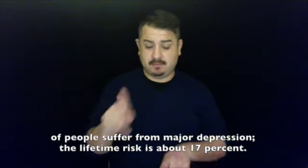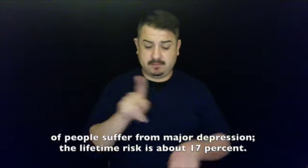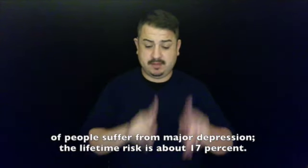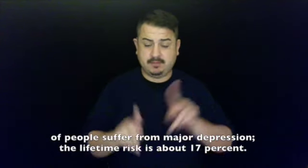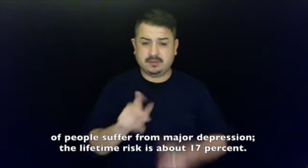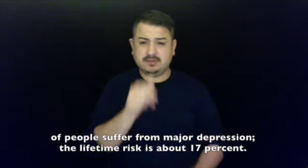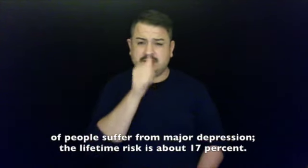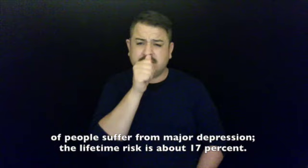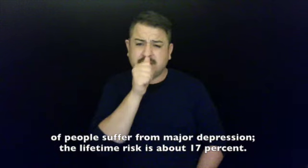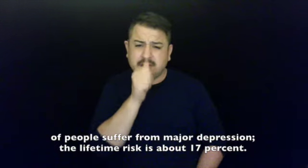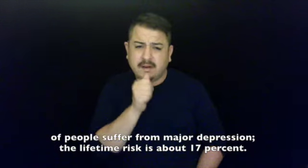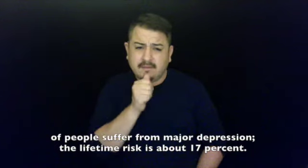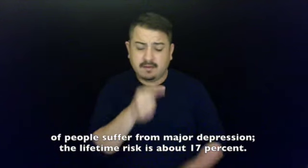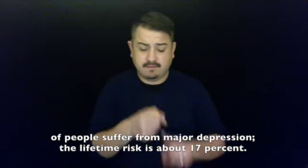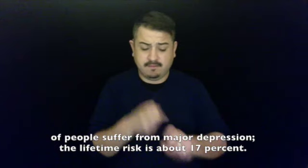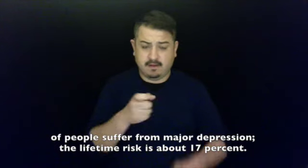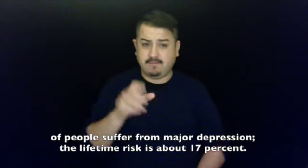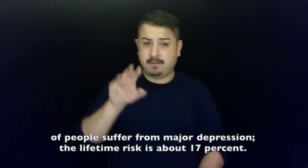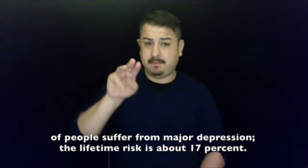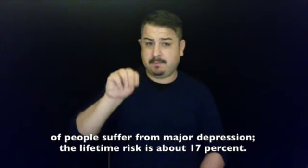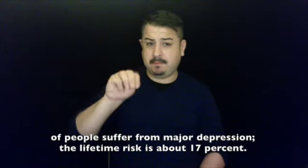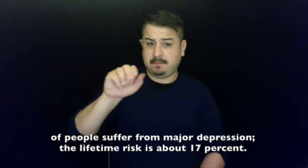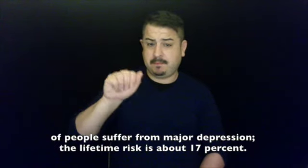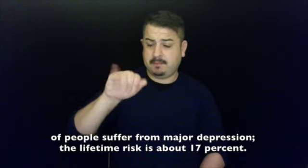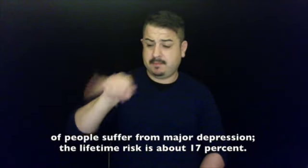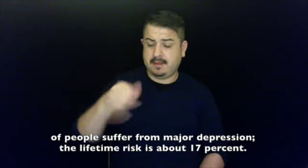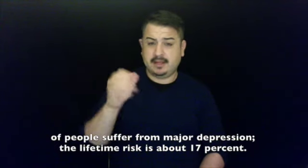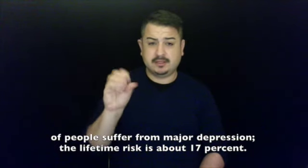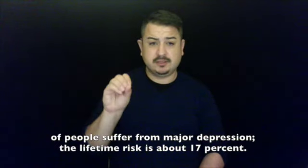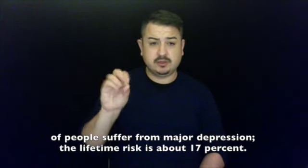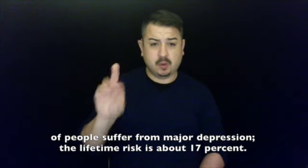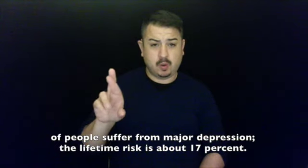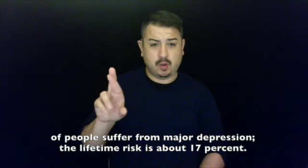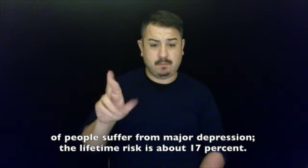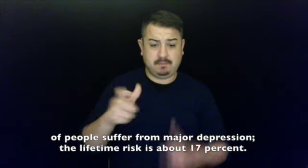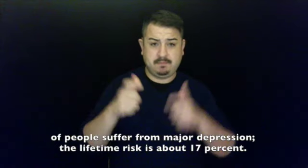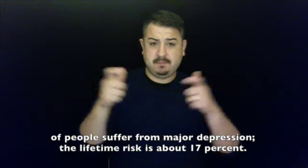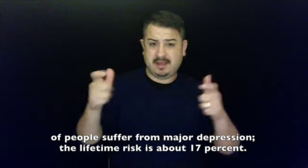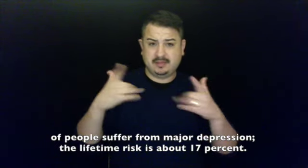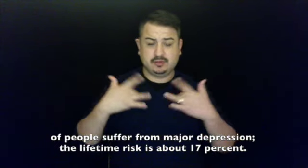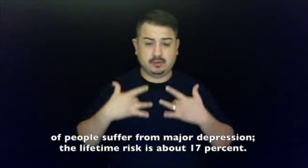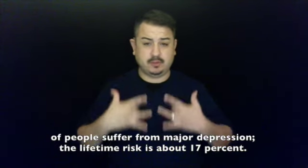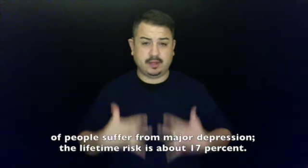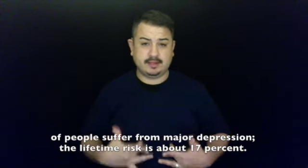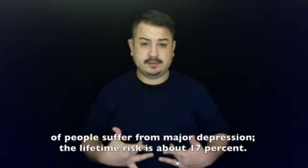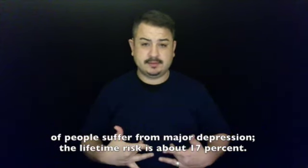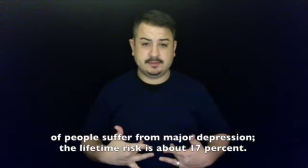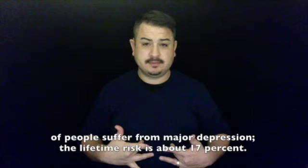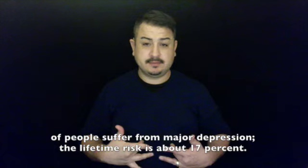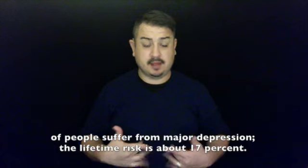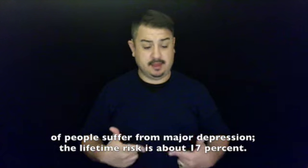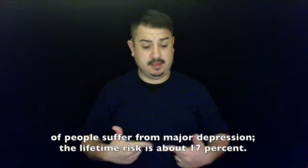of people suffer from major depression. The lifetime risk is about 17%.